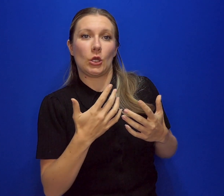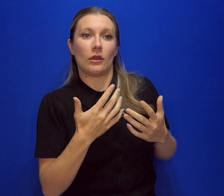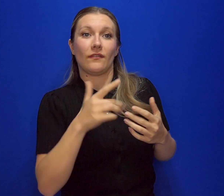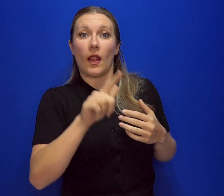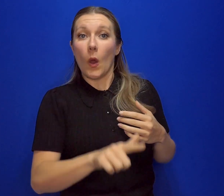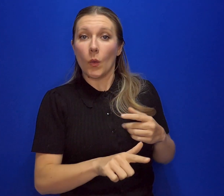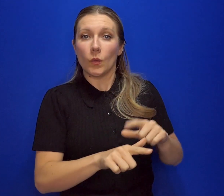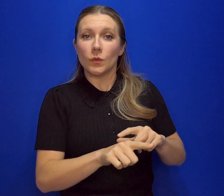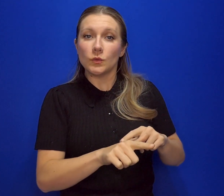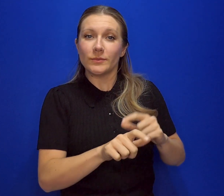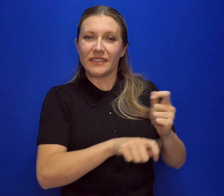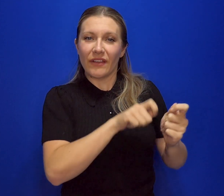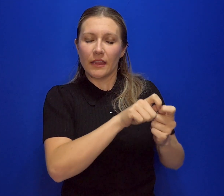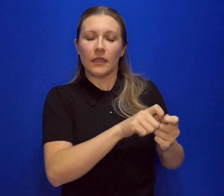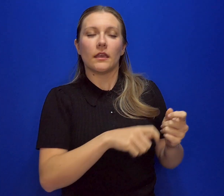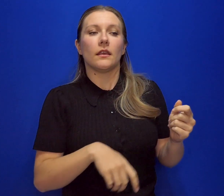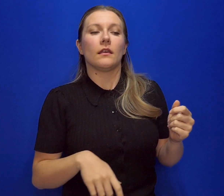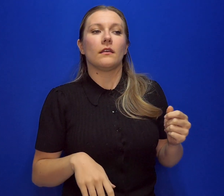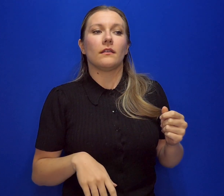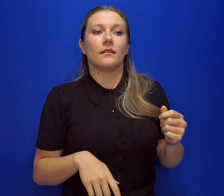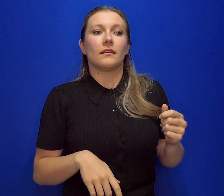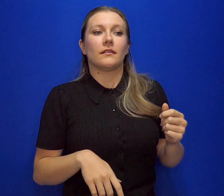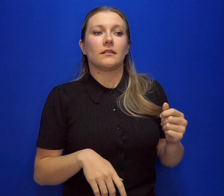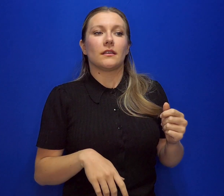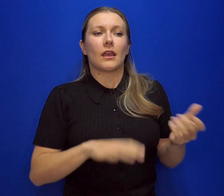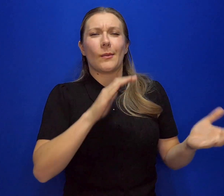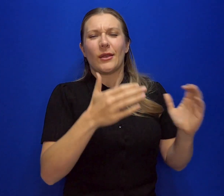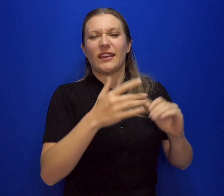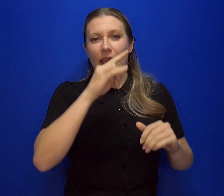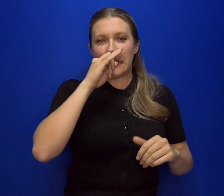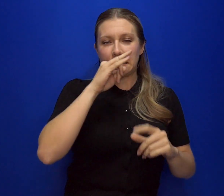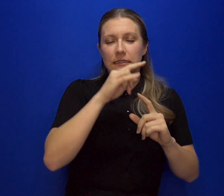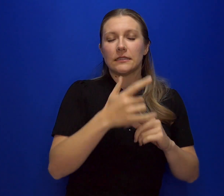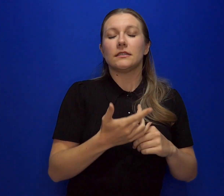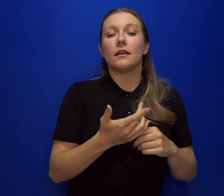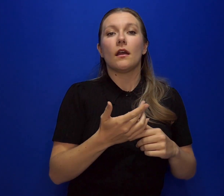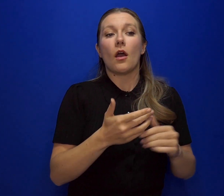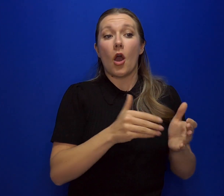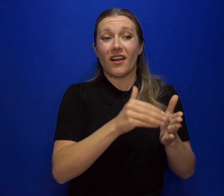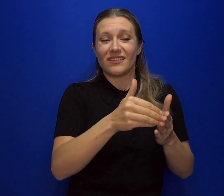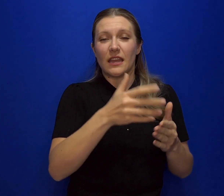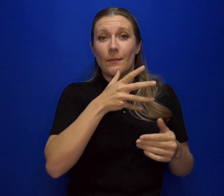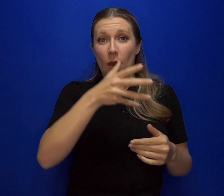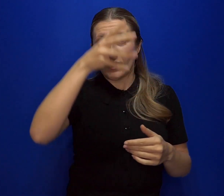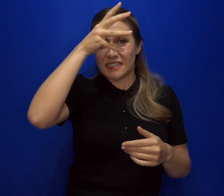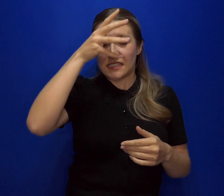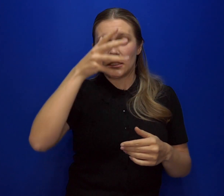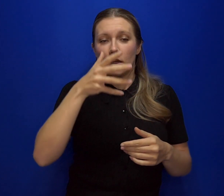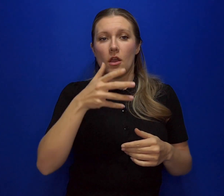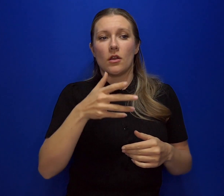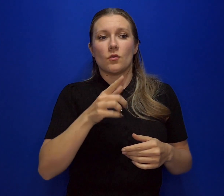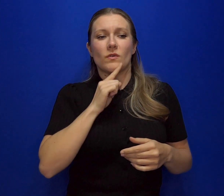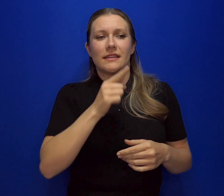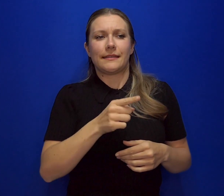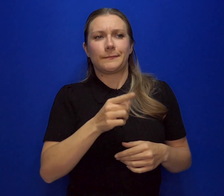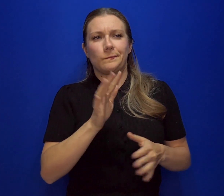things being too low than kids. And many times parents are very